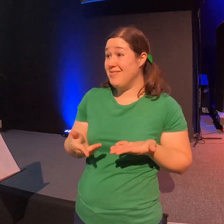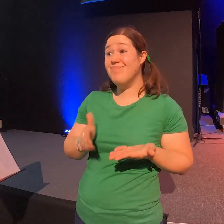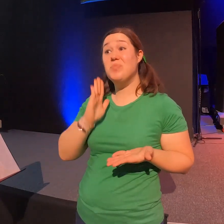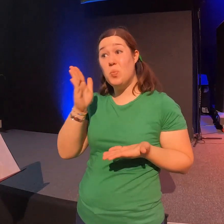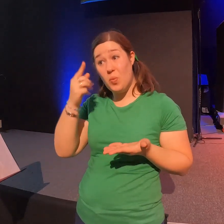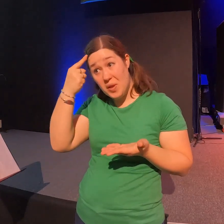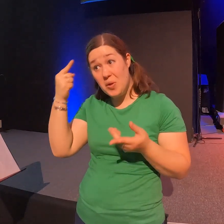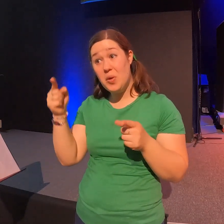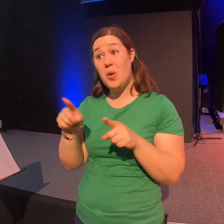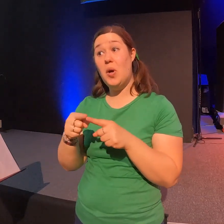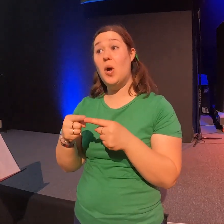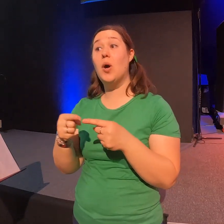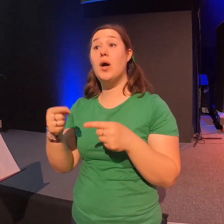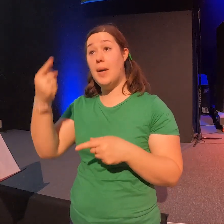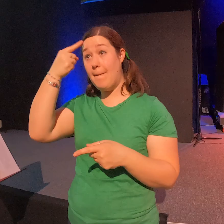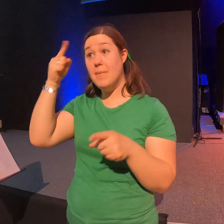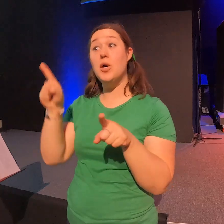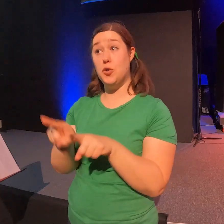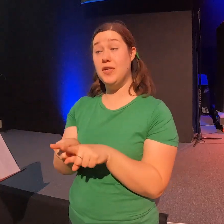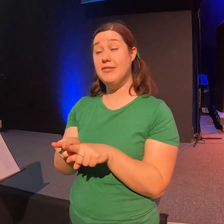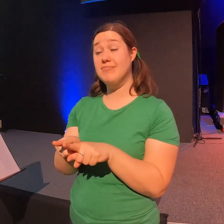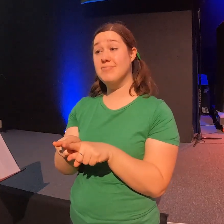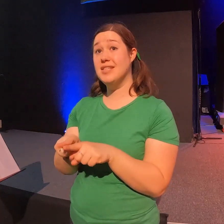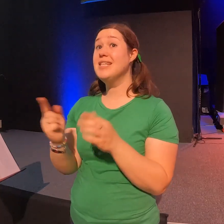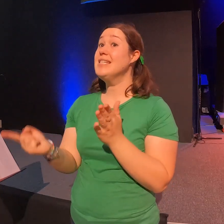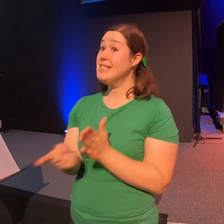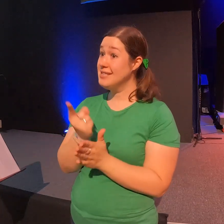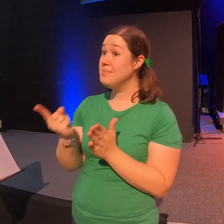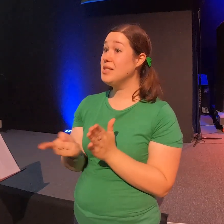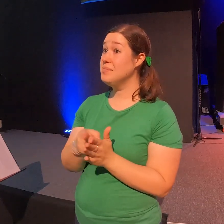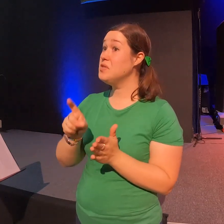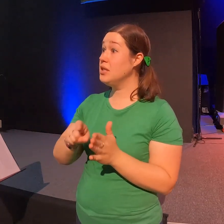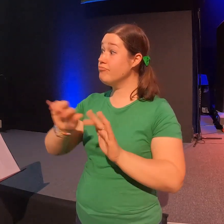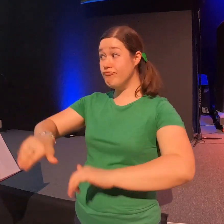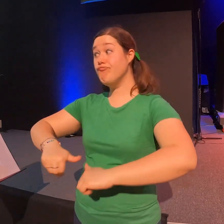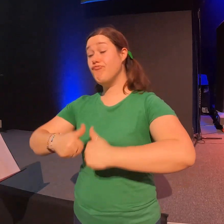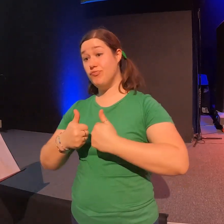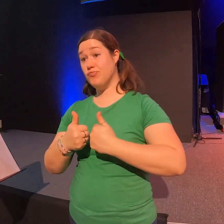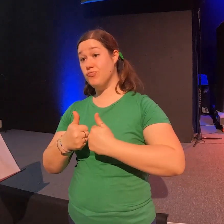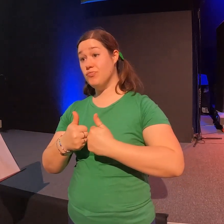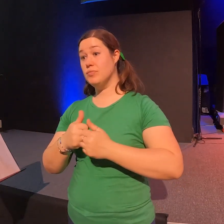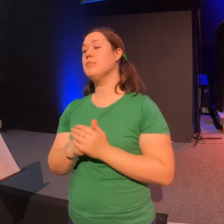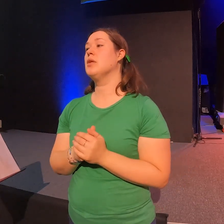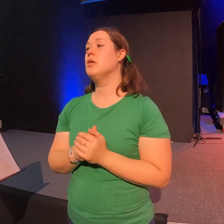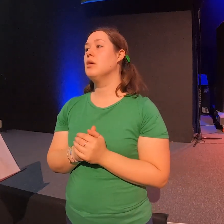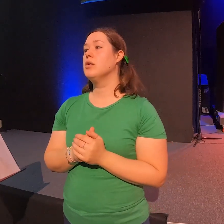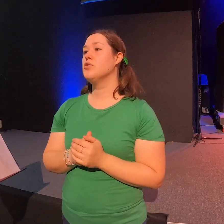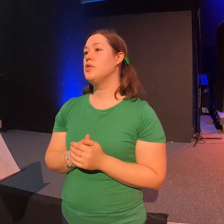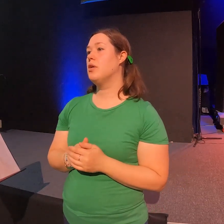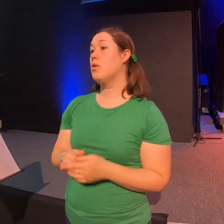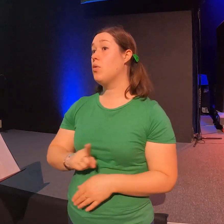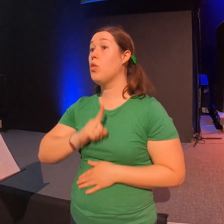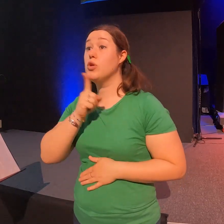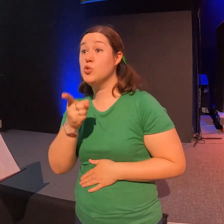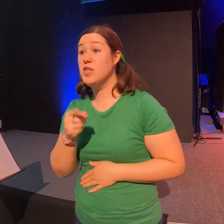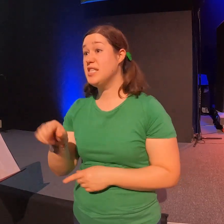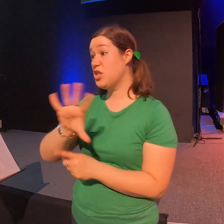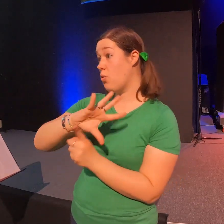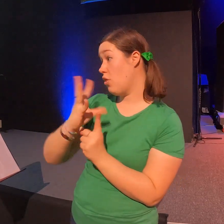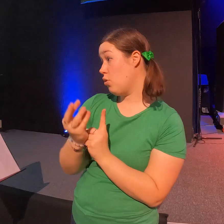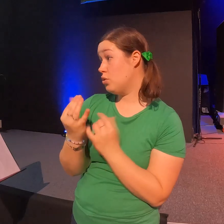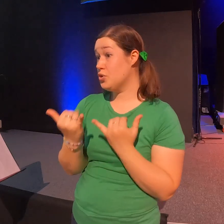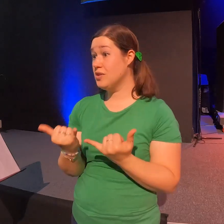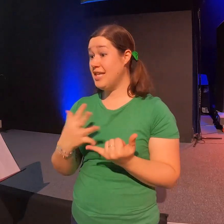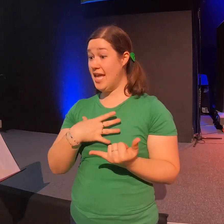stretched. And if the truth is that the culture today likes pastors to be authentic, here's the authentic